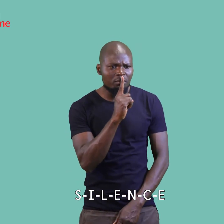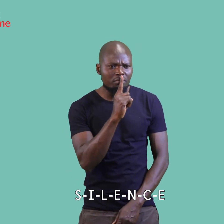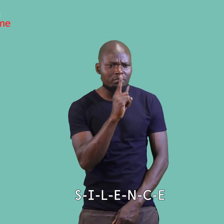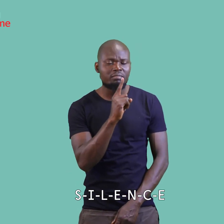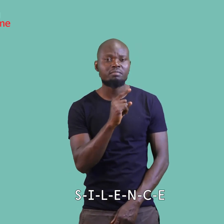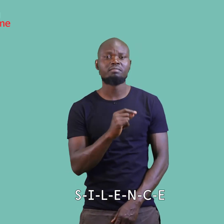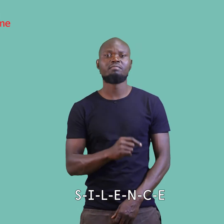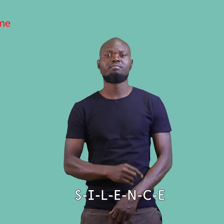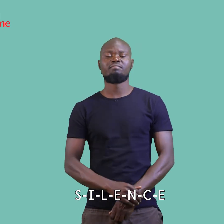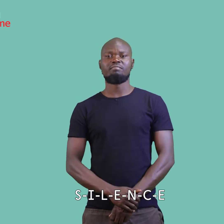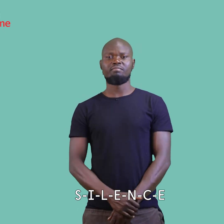Silence.